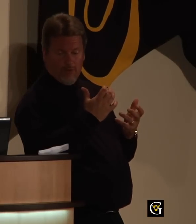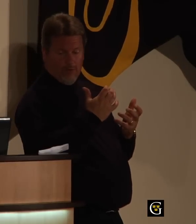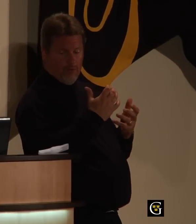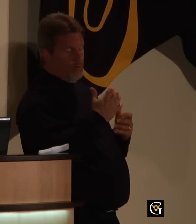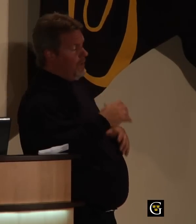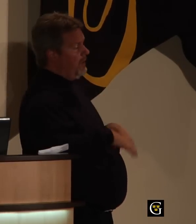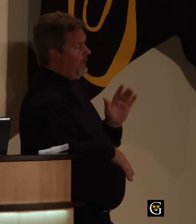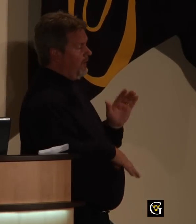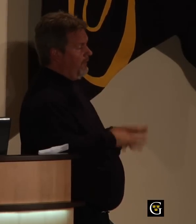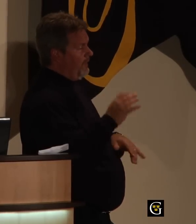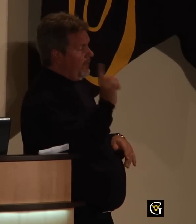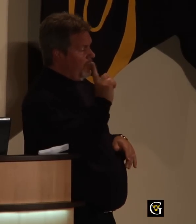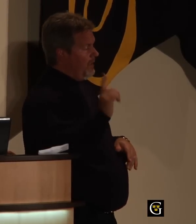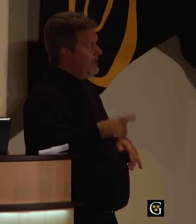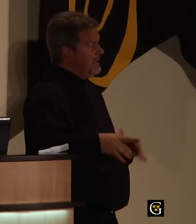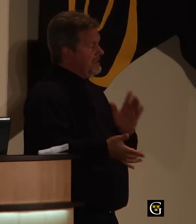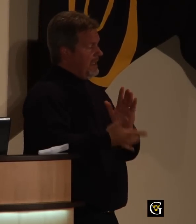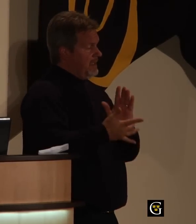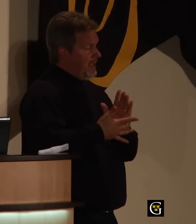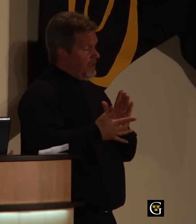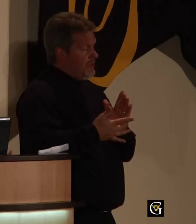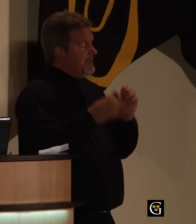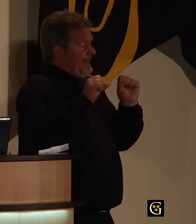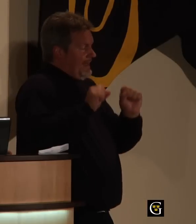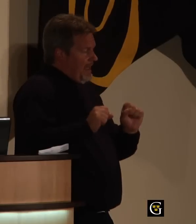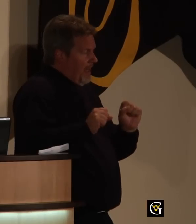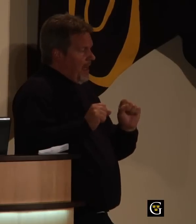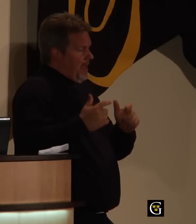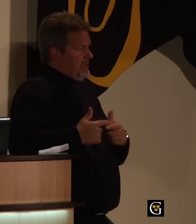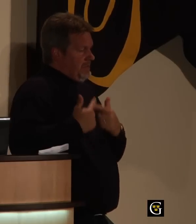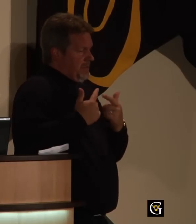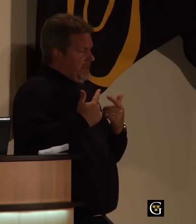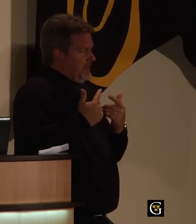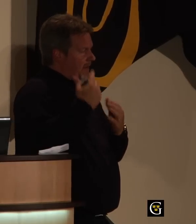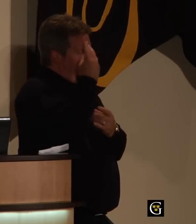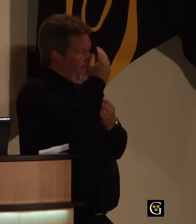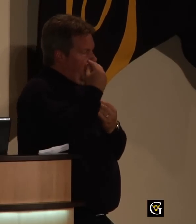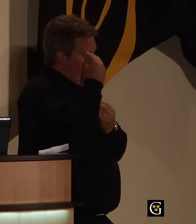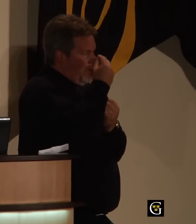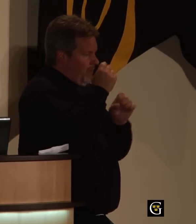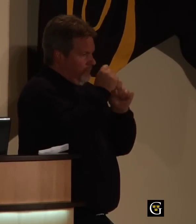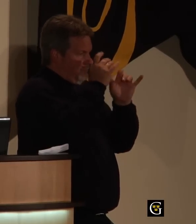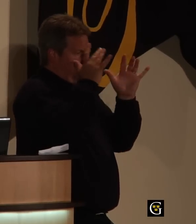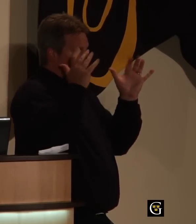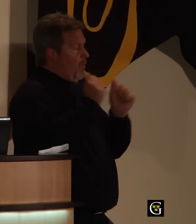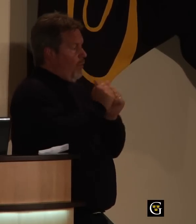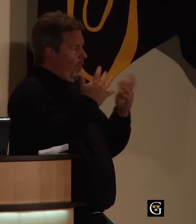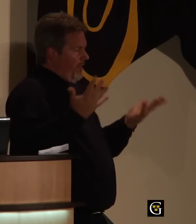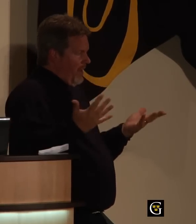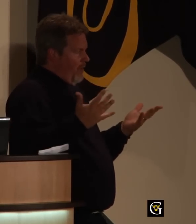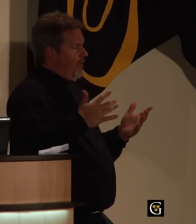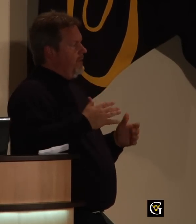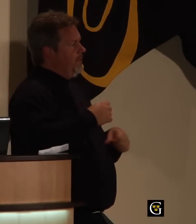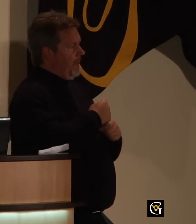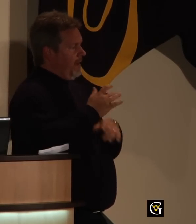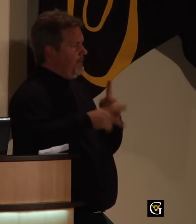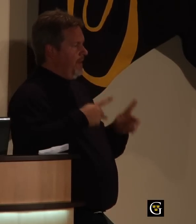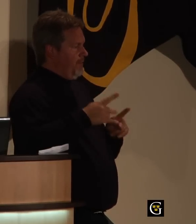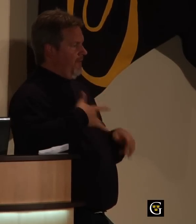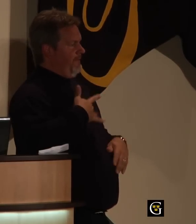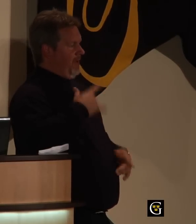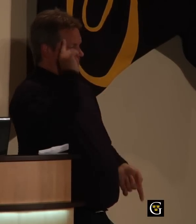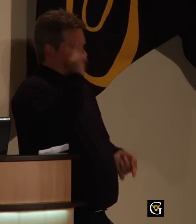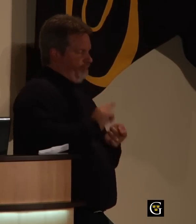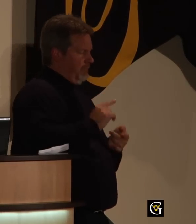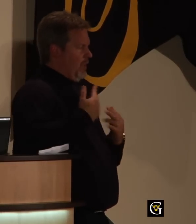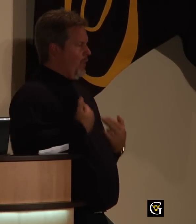technologies exist as I think is conceptually possible, or where they do so without dehumanizing us. The way to do that is by